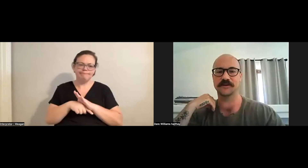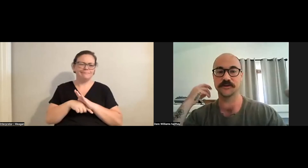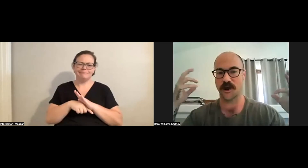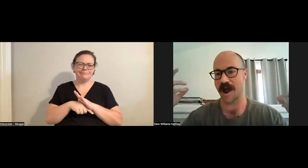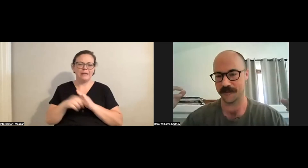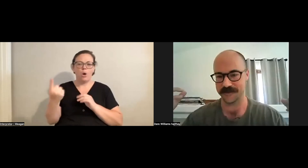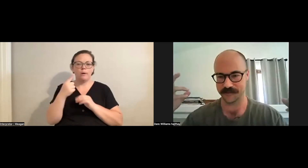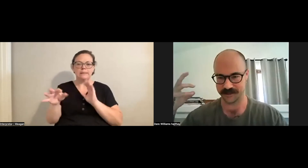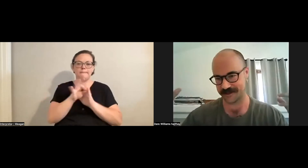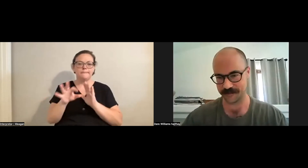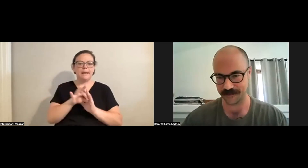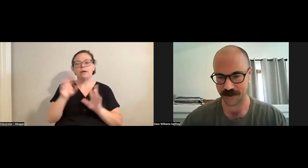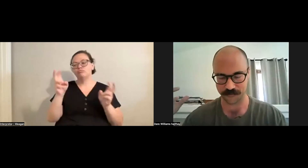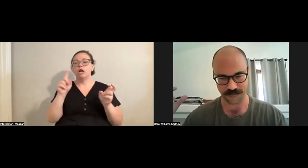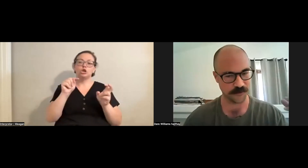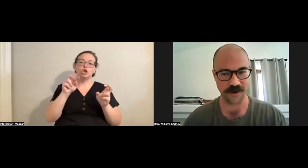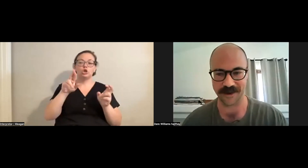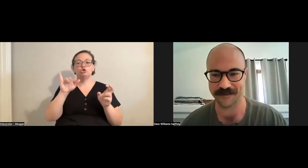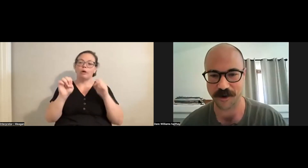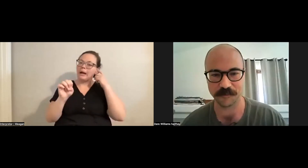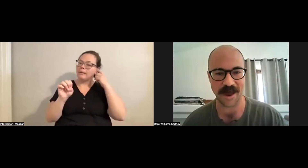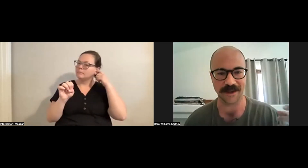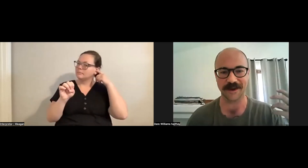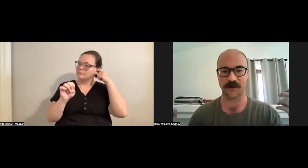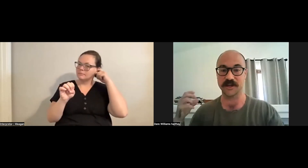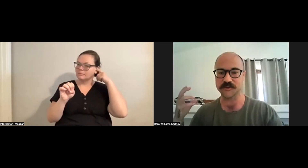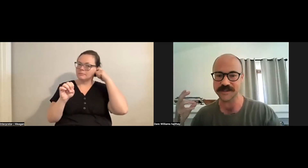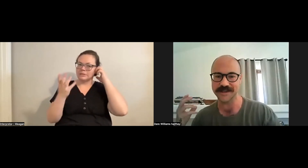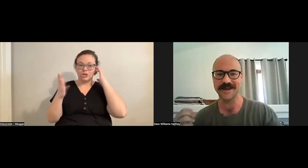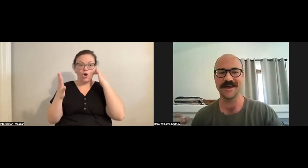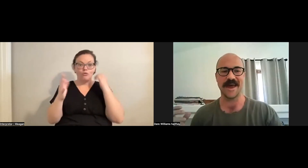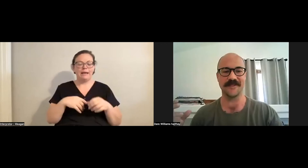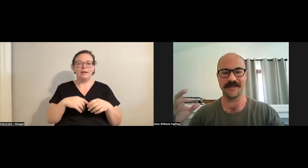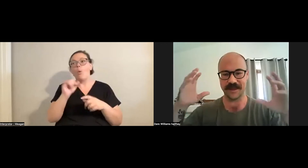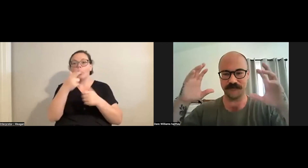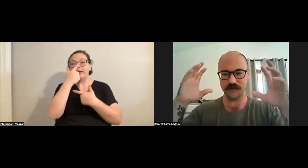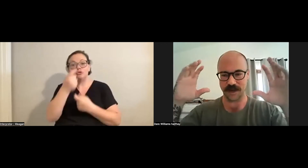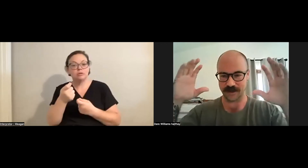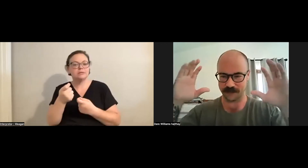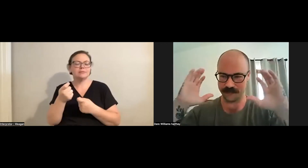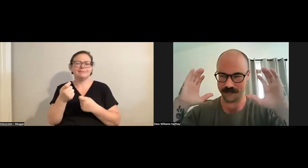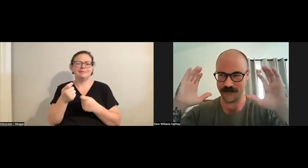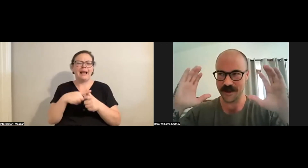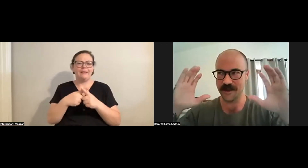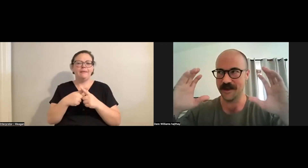pick tribes, which is, you know, already problematic, or interests. And then they give you like